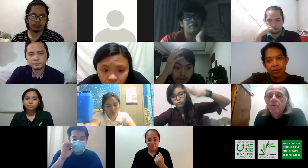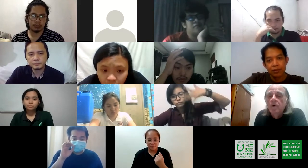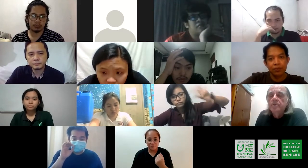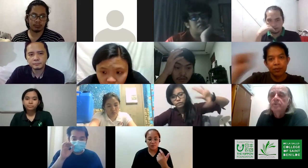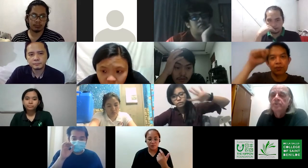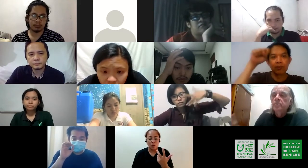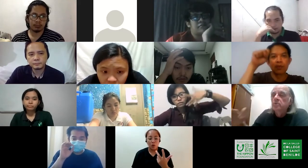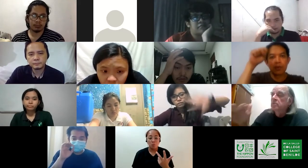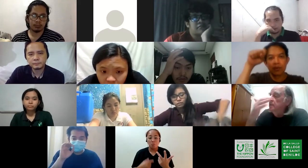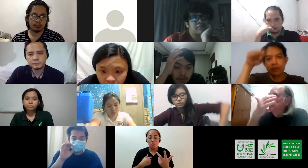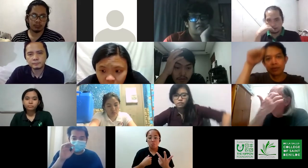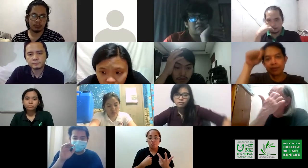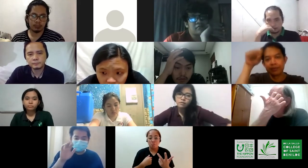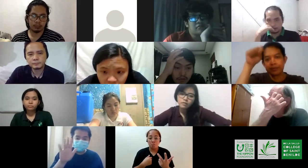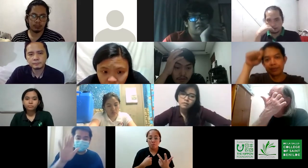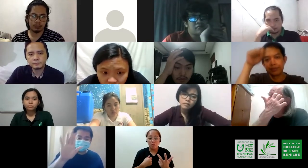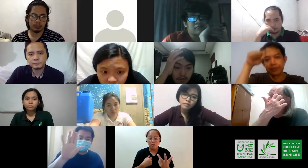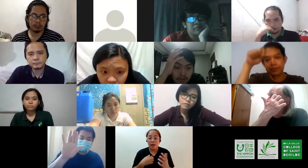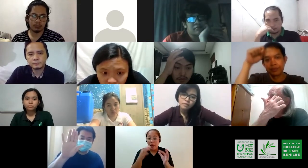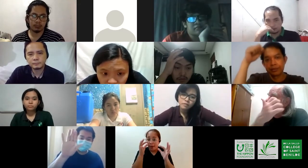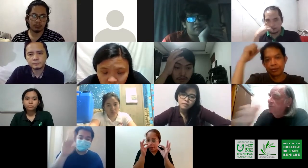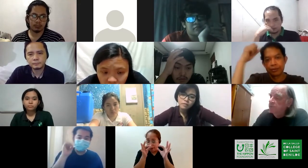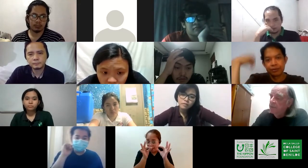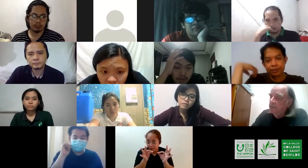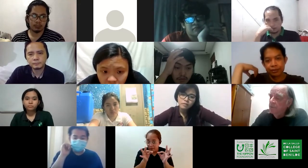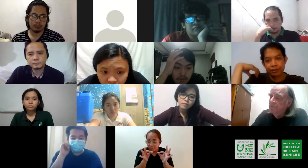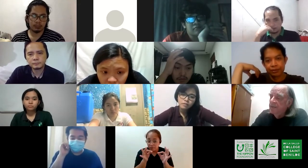you to, if you can, share it with me.